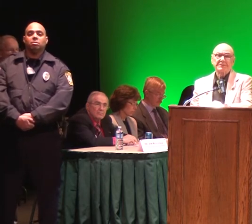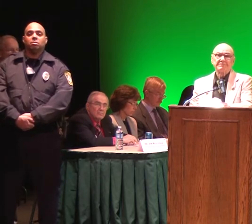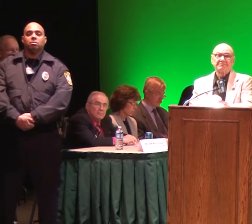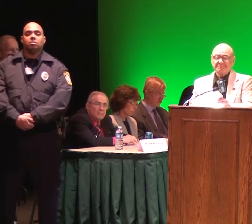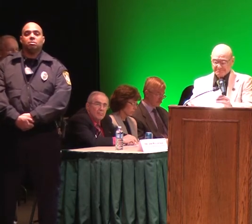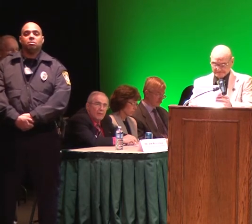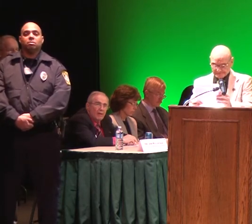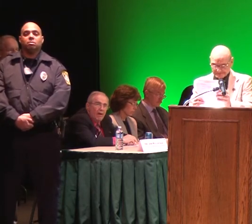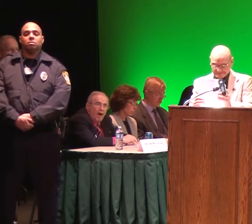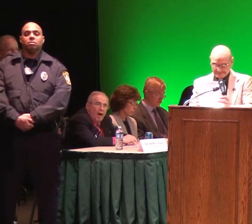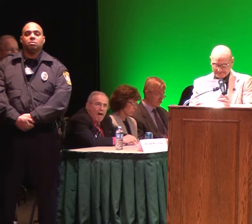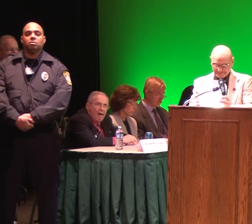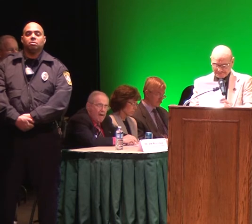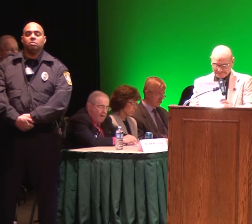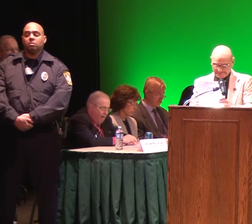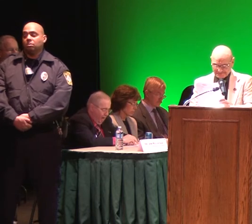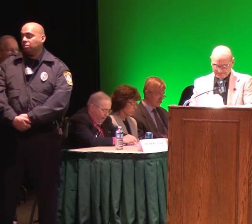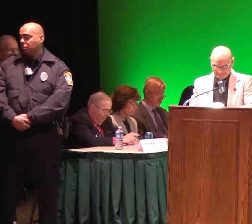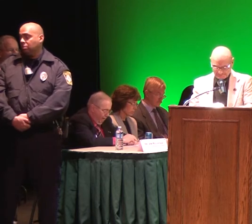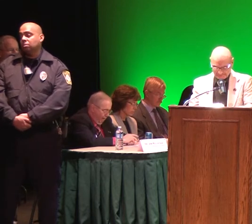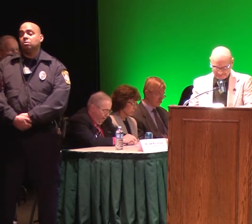too.